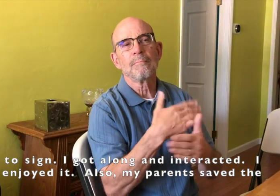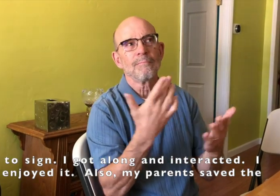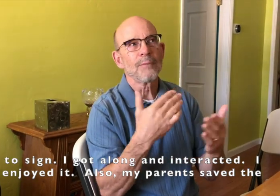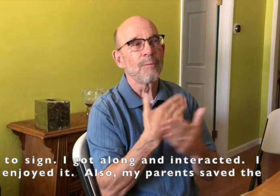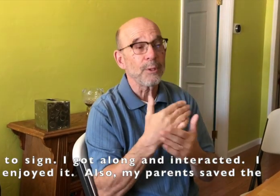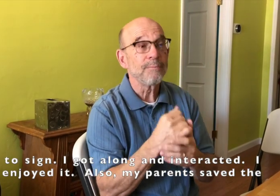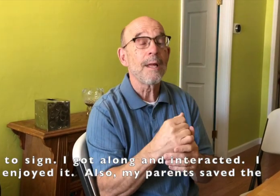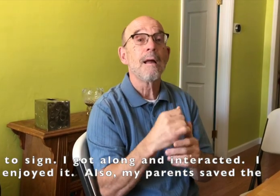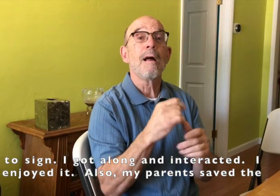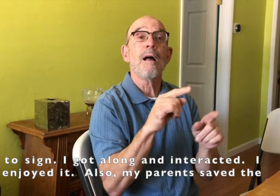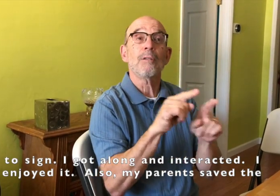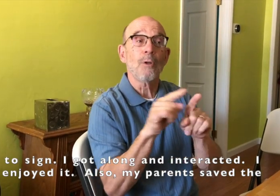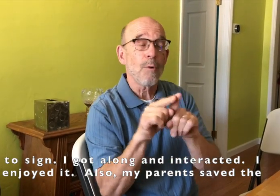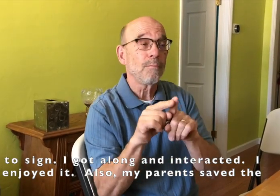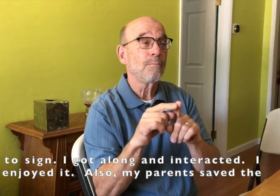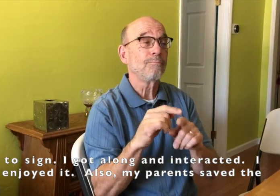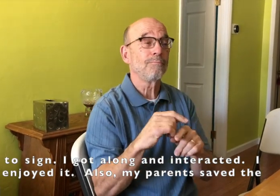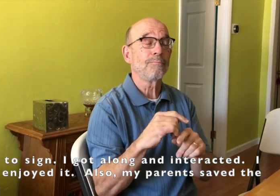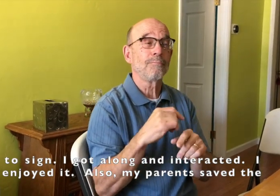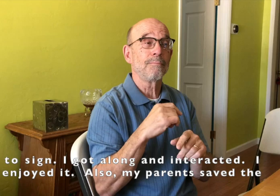I enjoyed it, and my parents saved